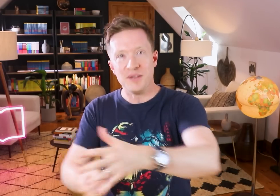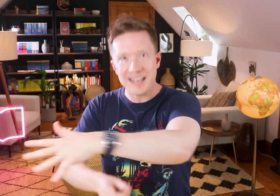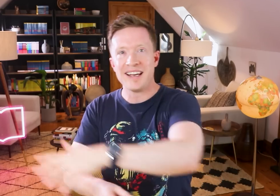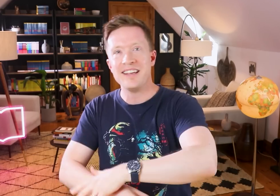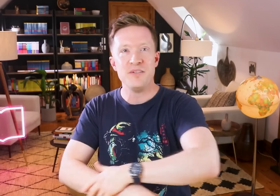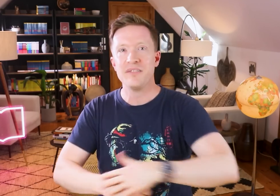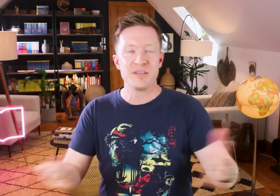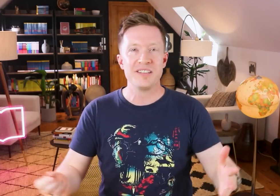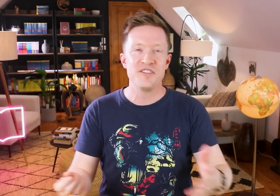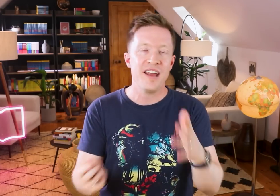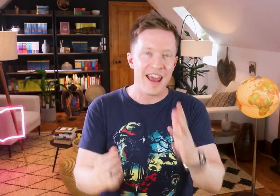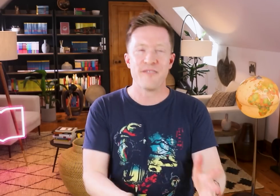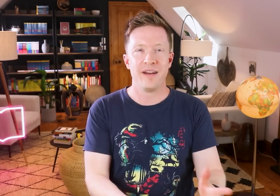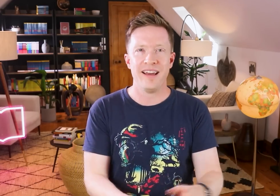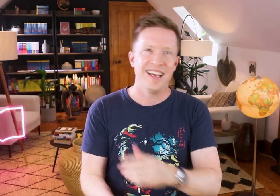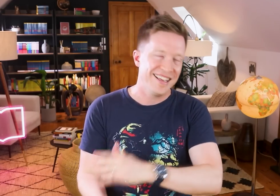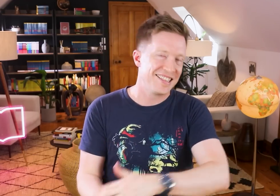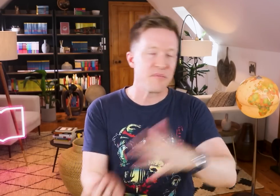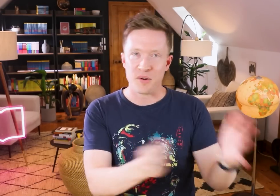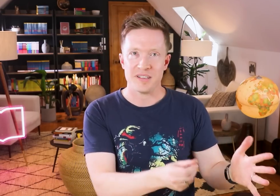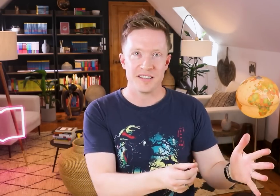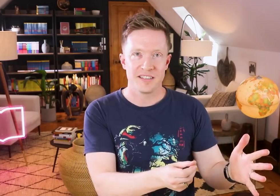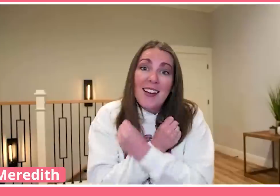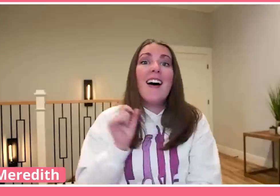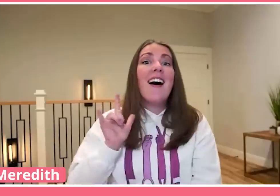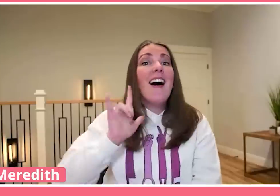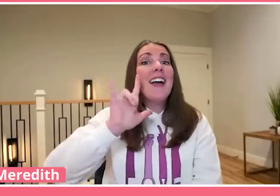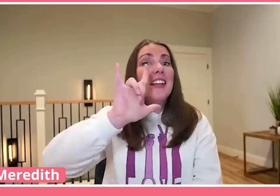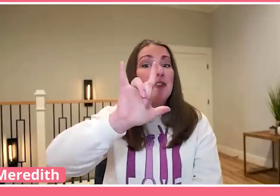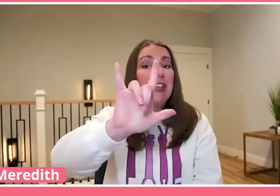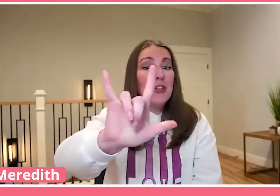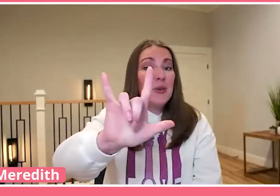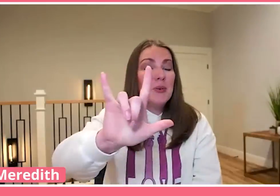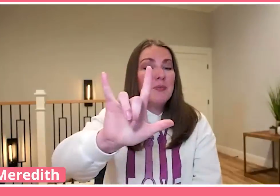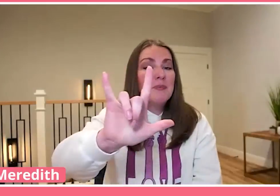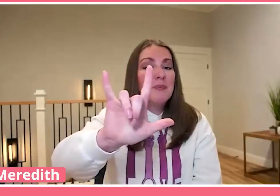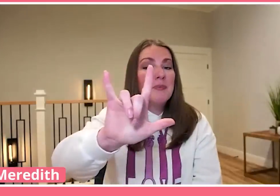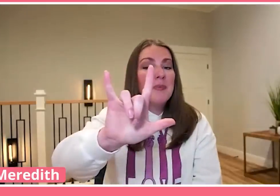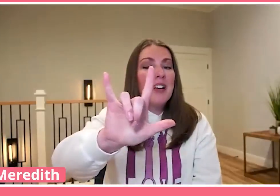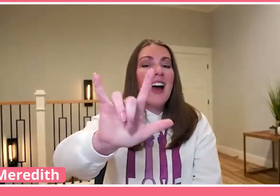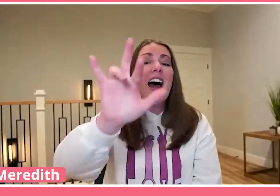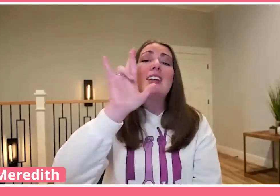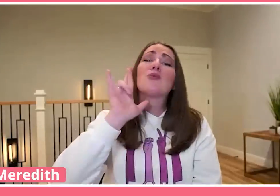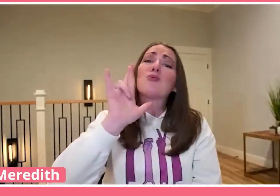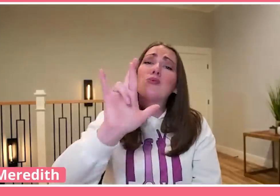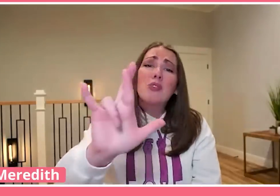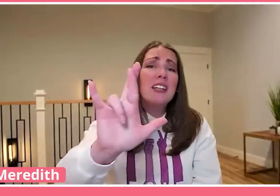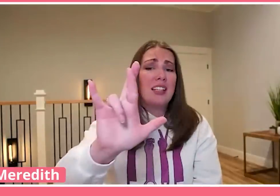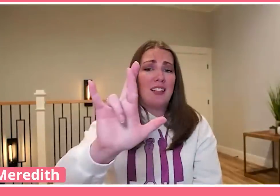you get it, and then you give it some attention every day. Same process. I love you. I really love